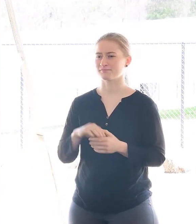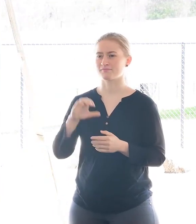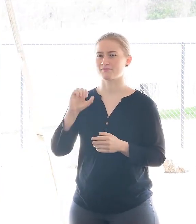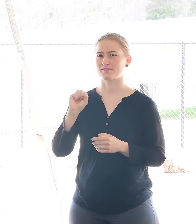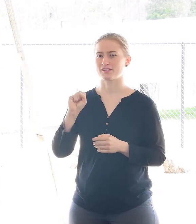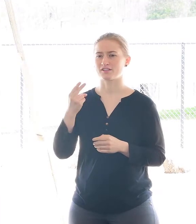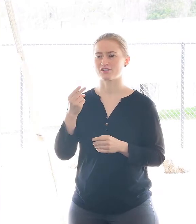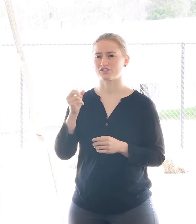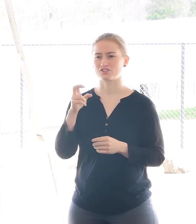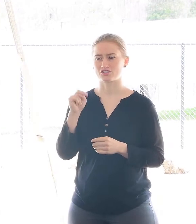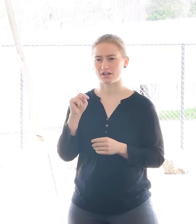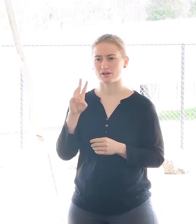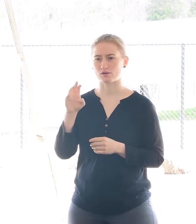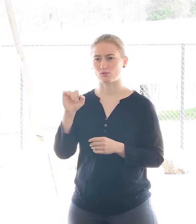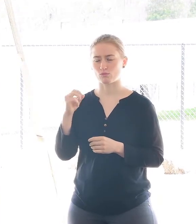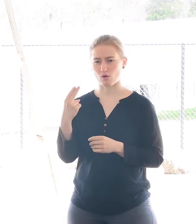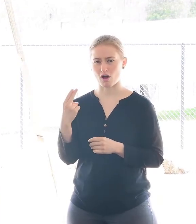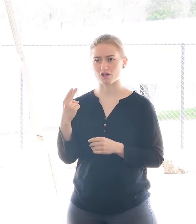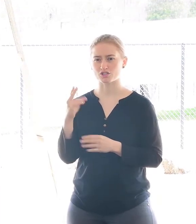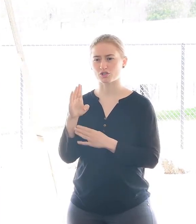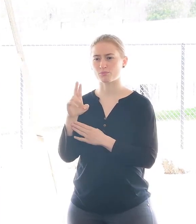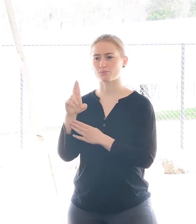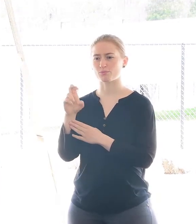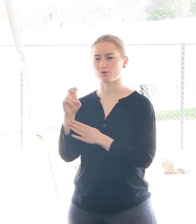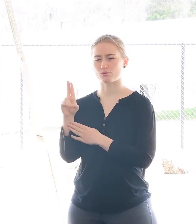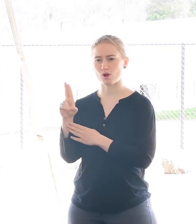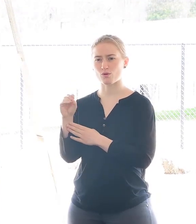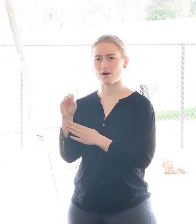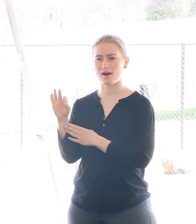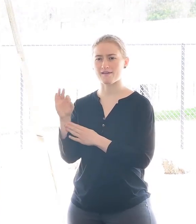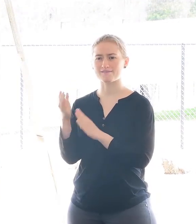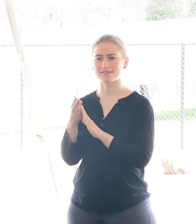Sharon Walsh of the Bureau of Facilities.